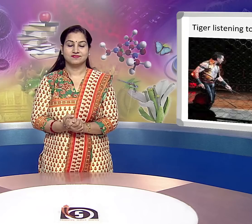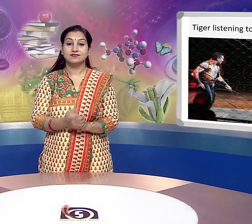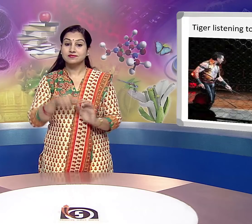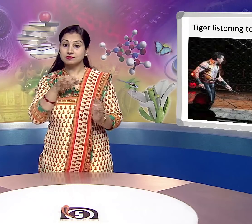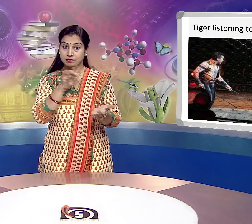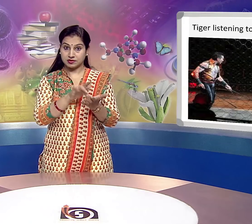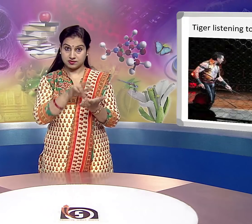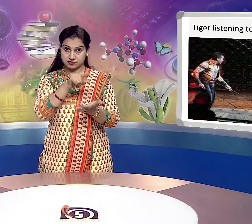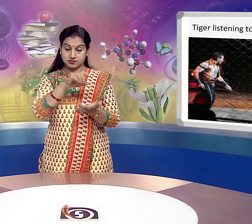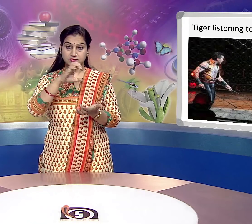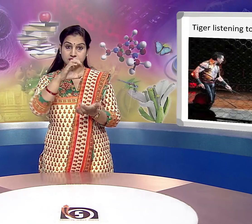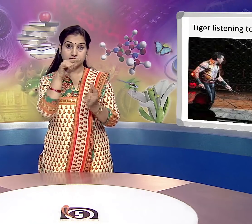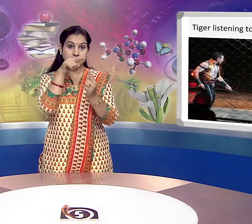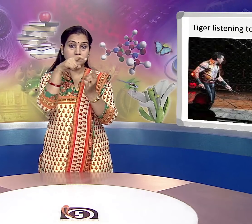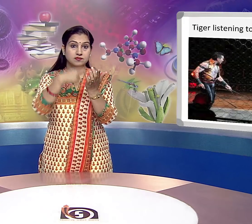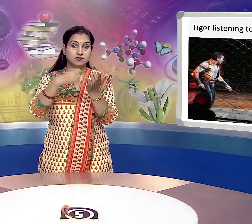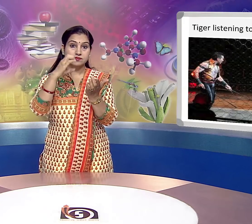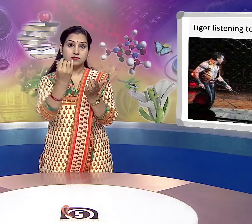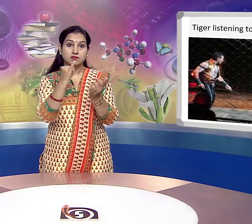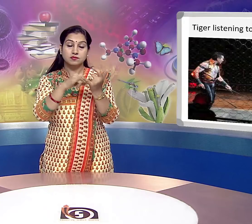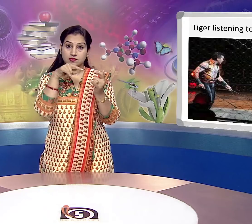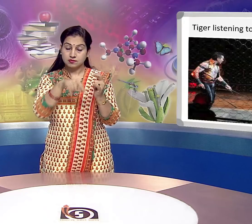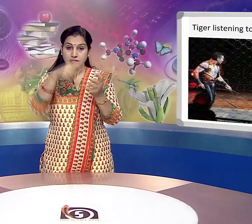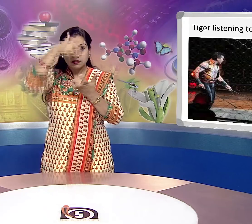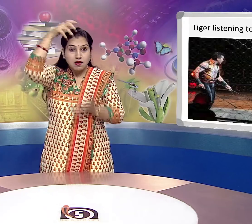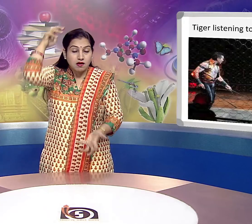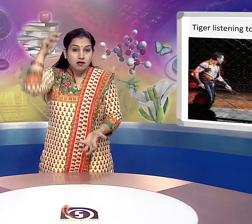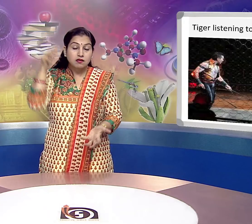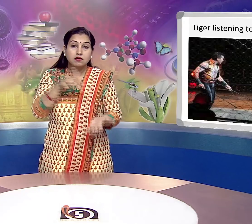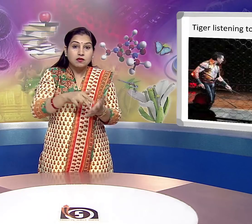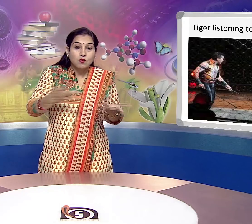In a circus, the tiger is tamed and trained